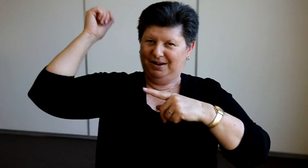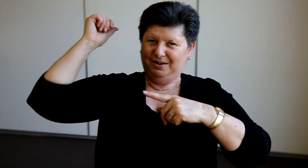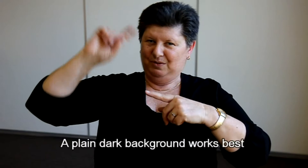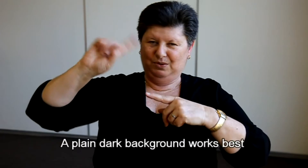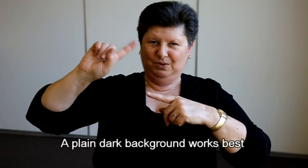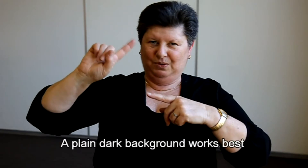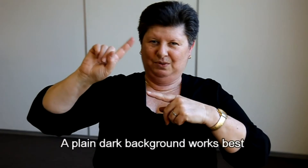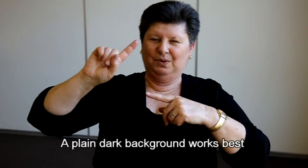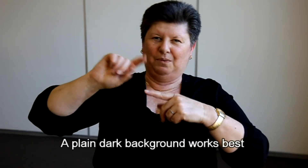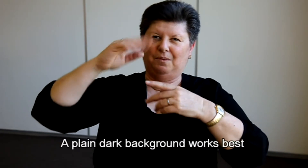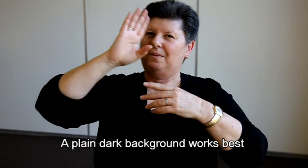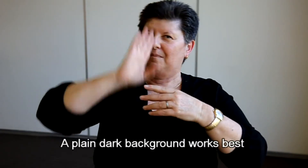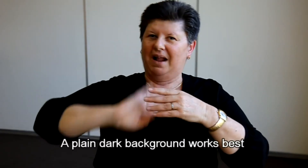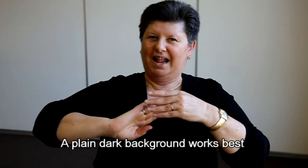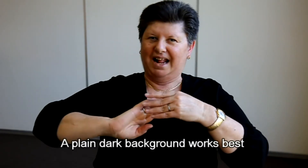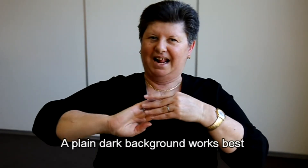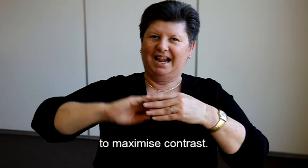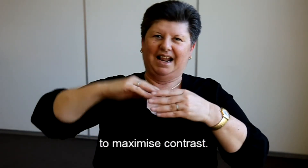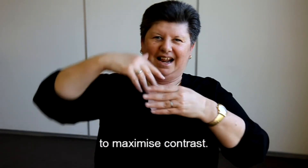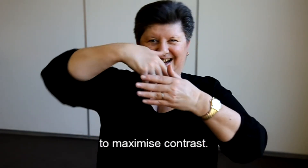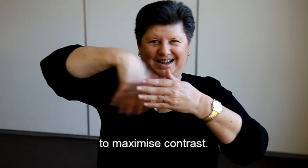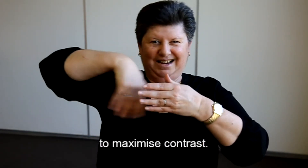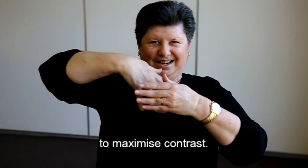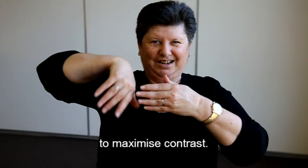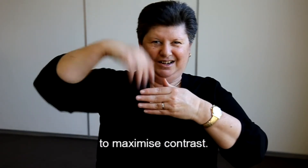A plain dark background works best to maximise contrast.